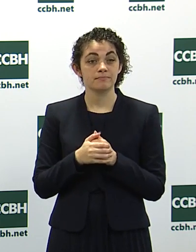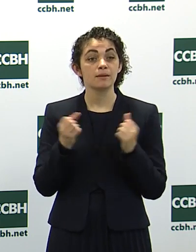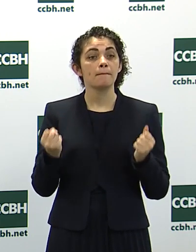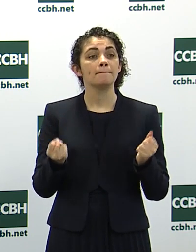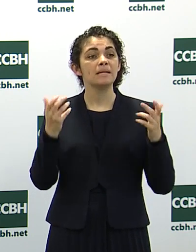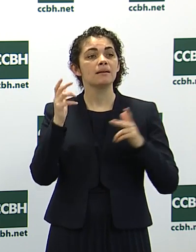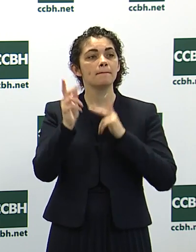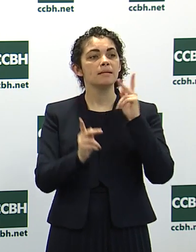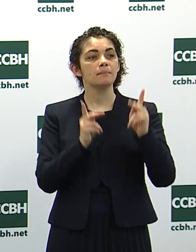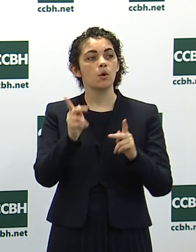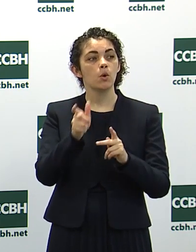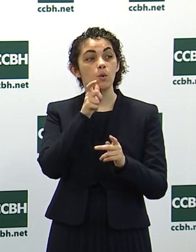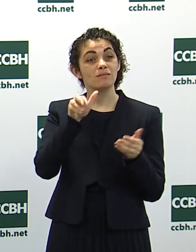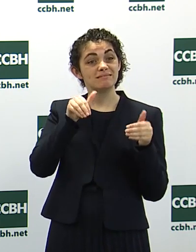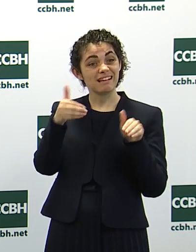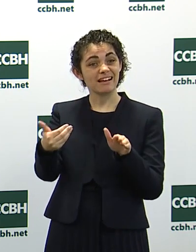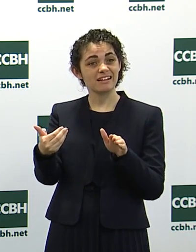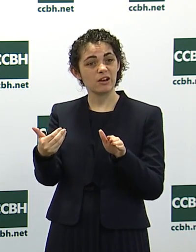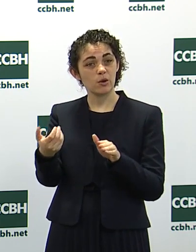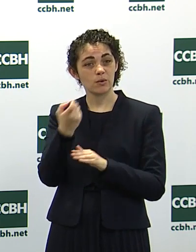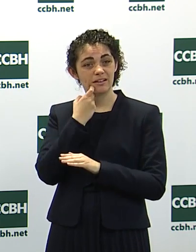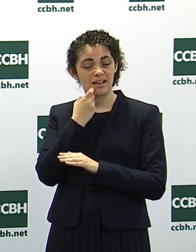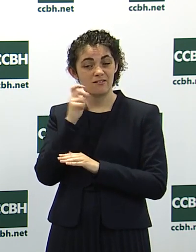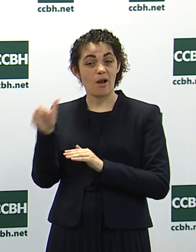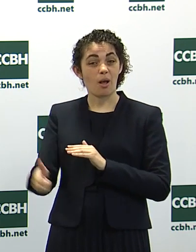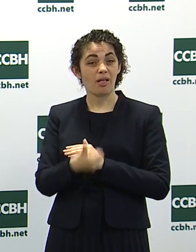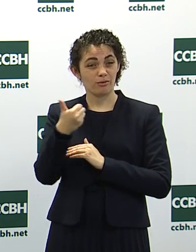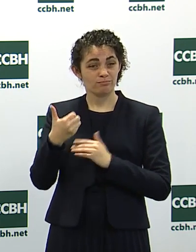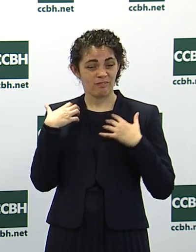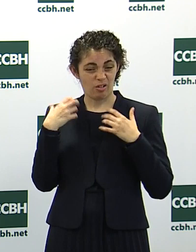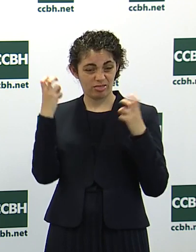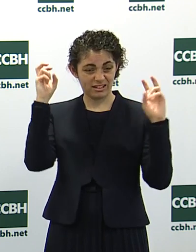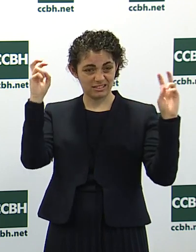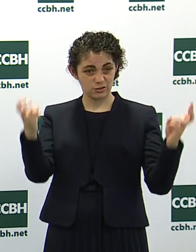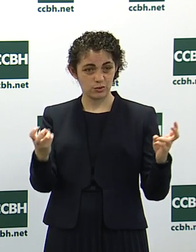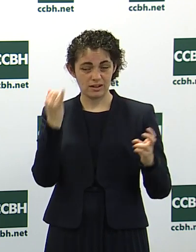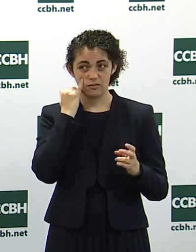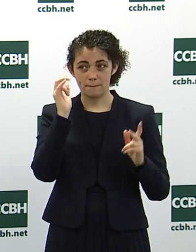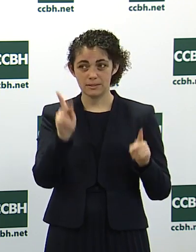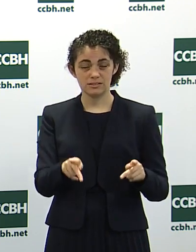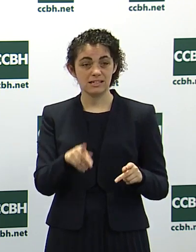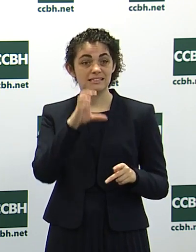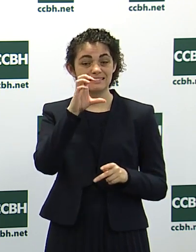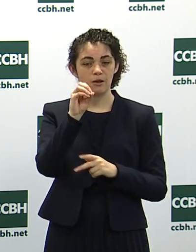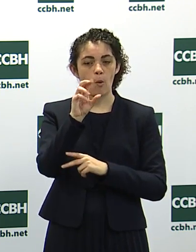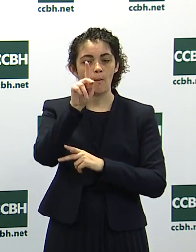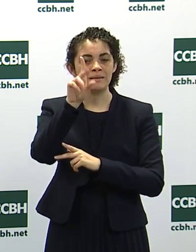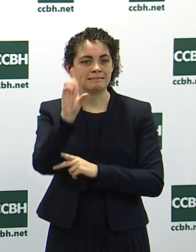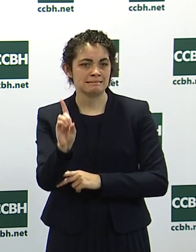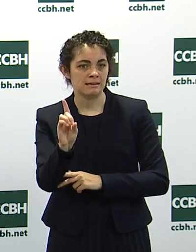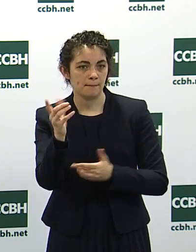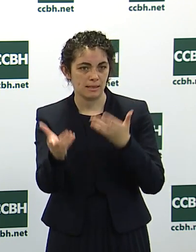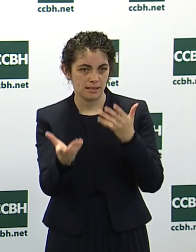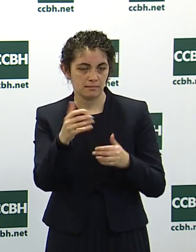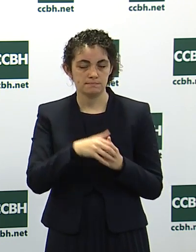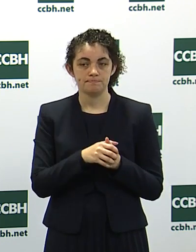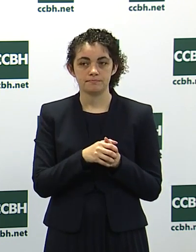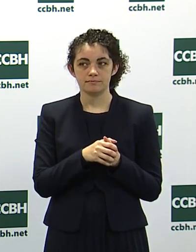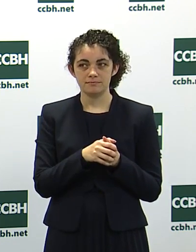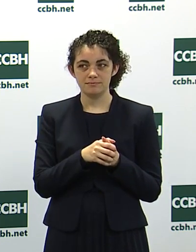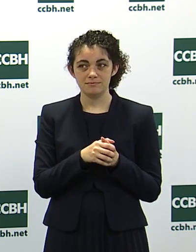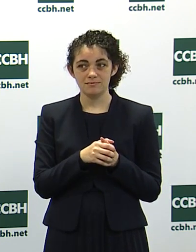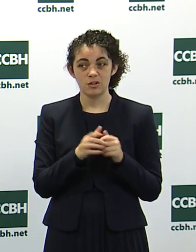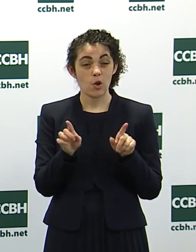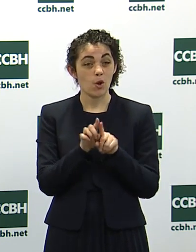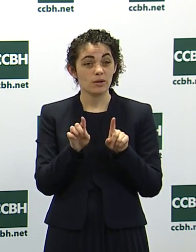Many of the people who have passed away have underlying illnesses. So if someone had COPD, for example, they